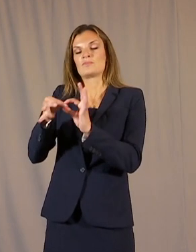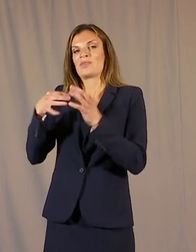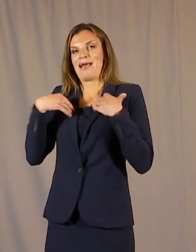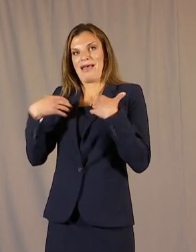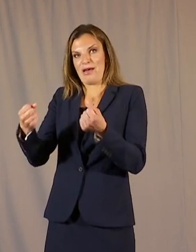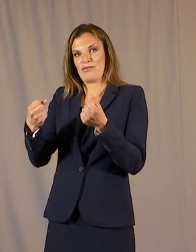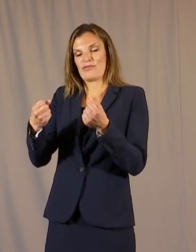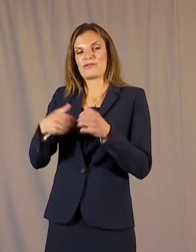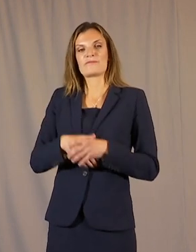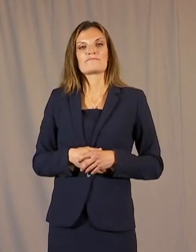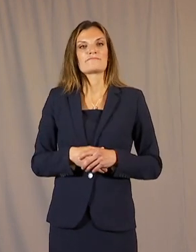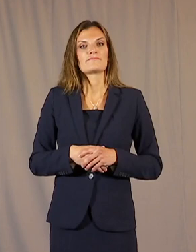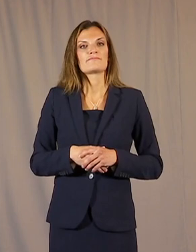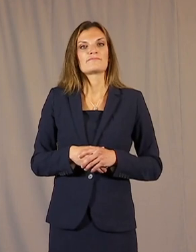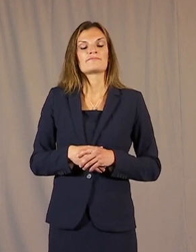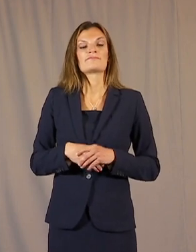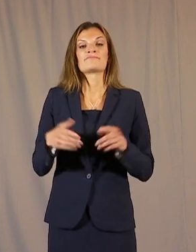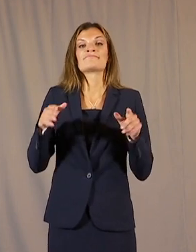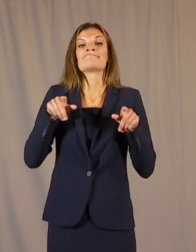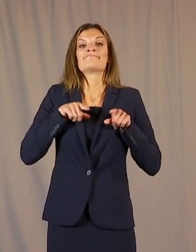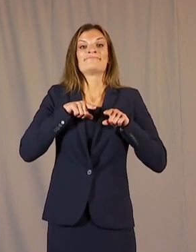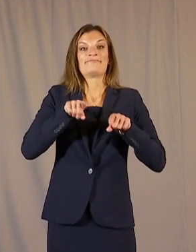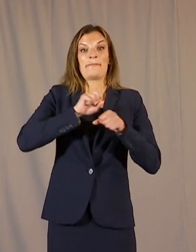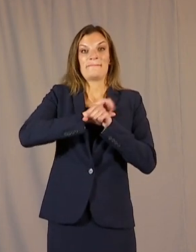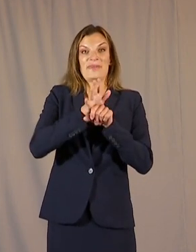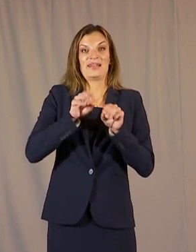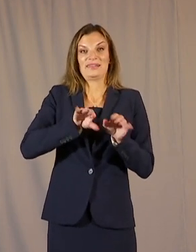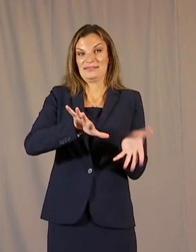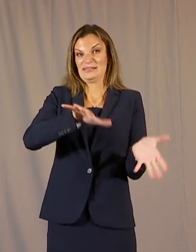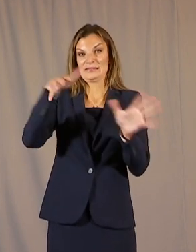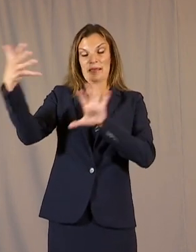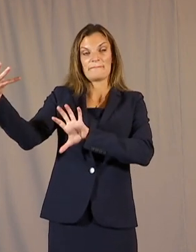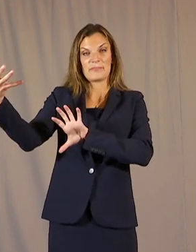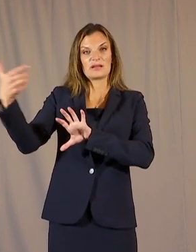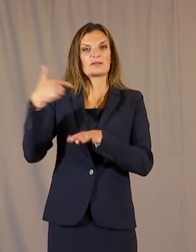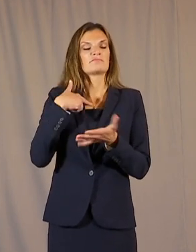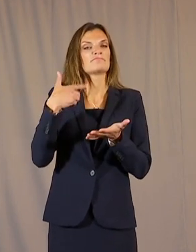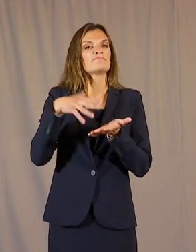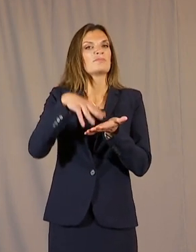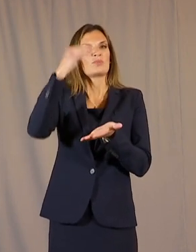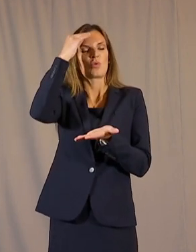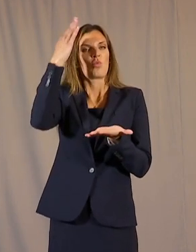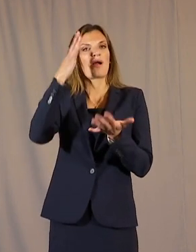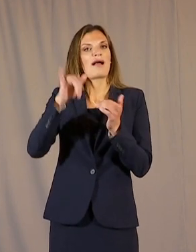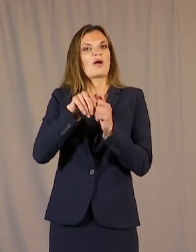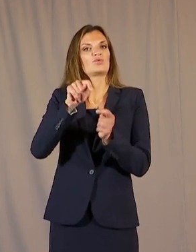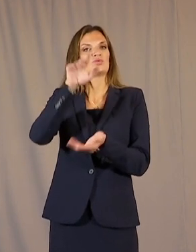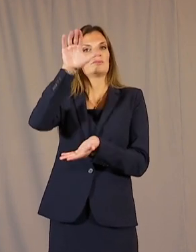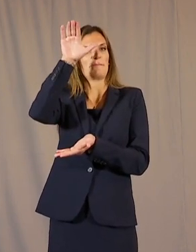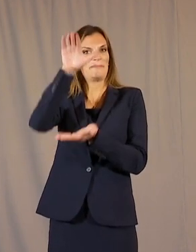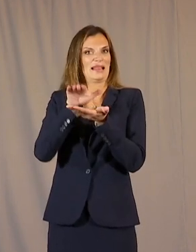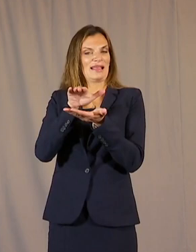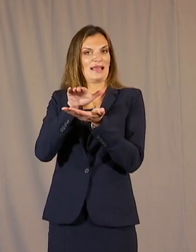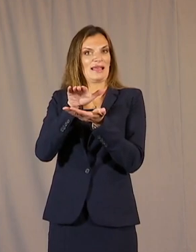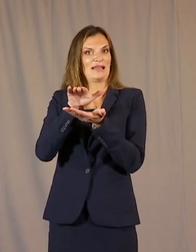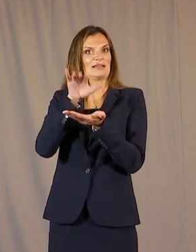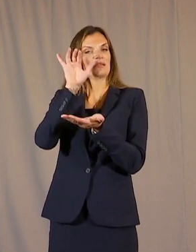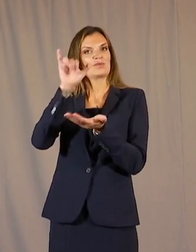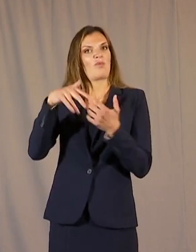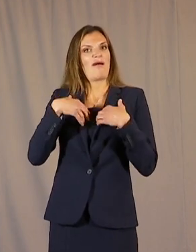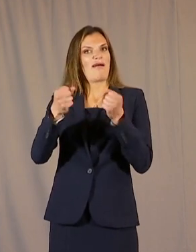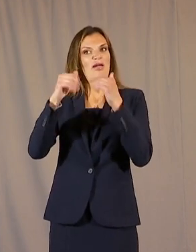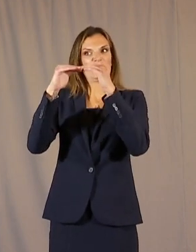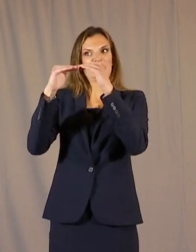So, as such, during the pandemic, we learned and gained strategies to mitigate disparities health disparities